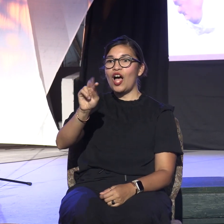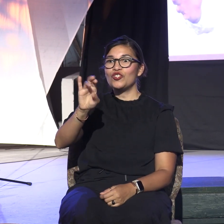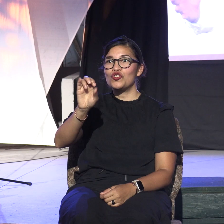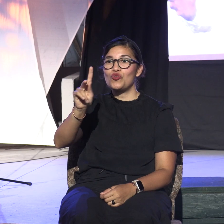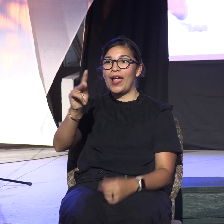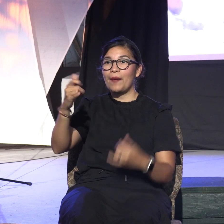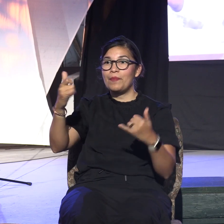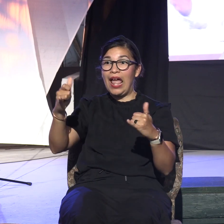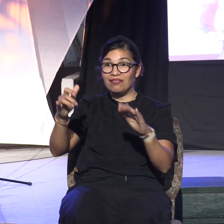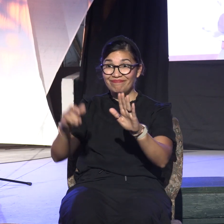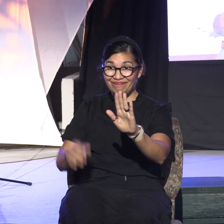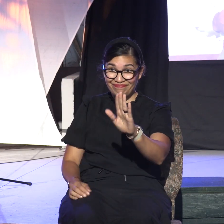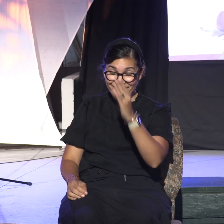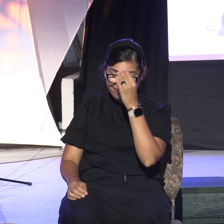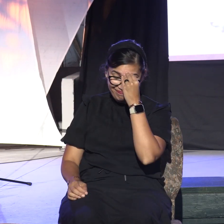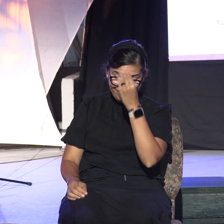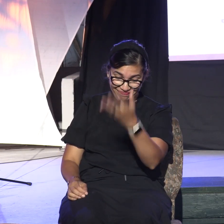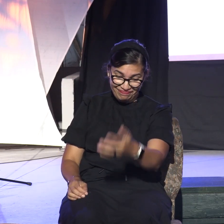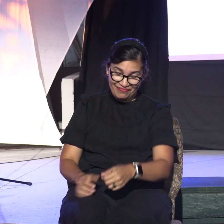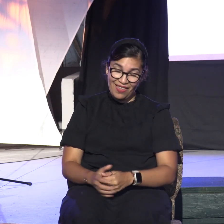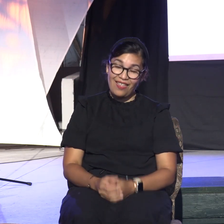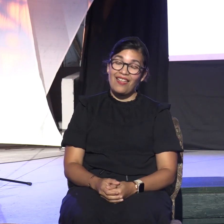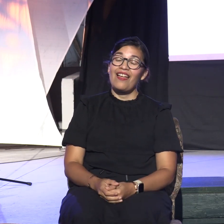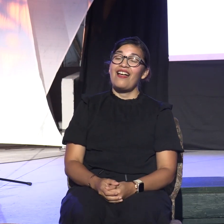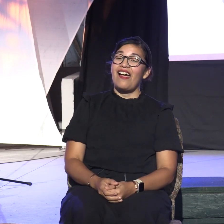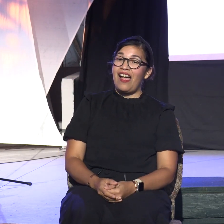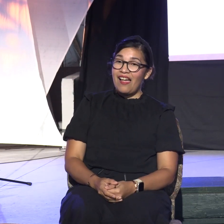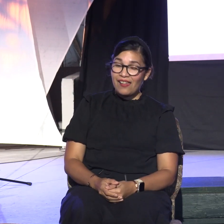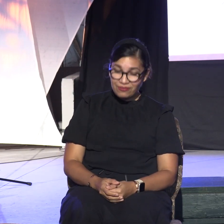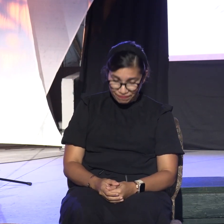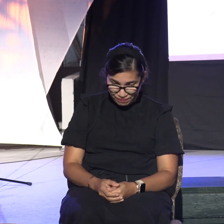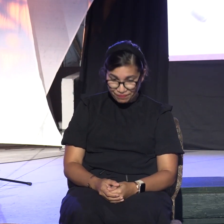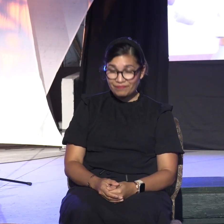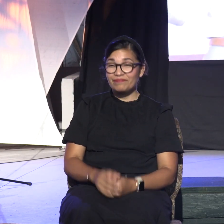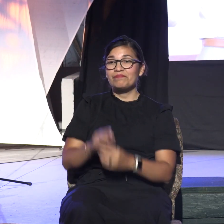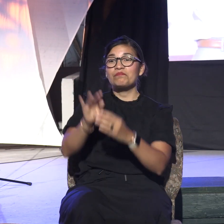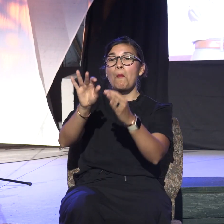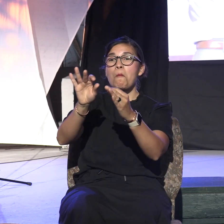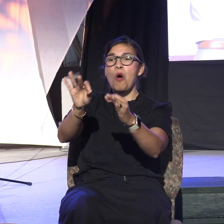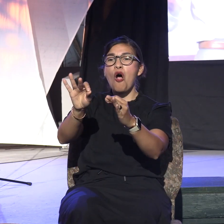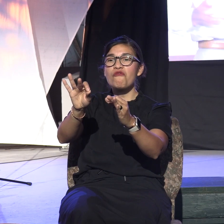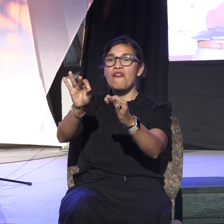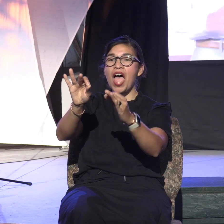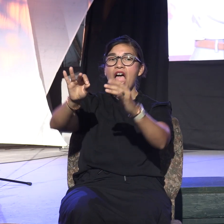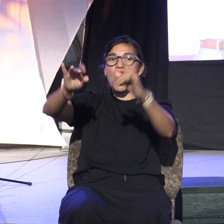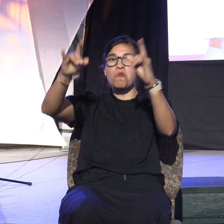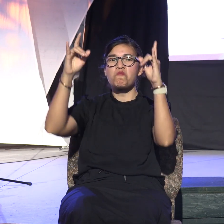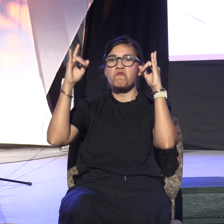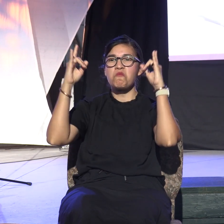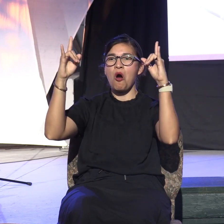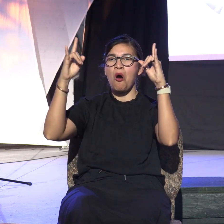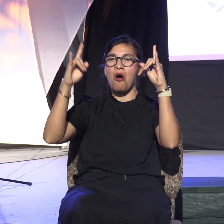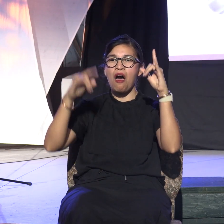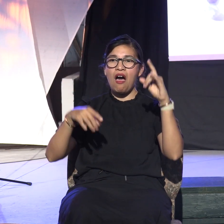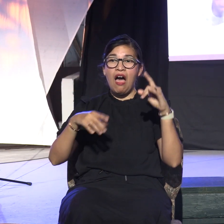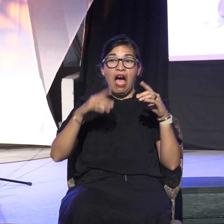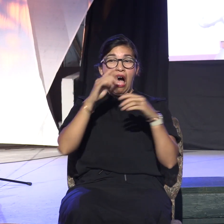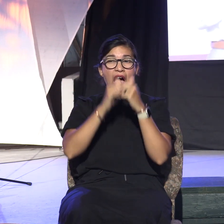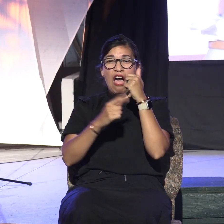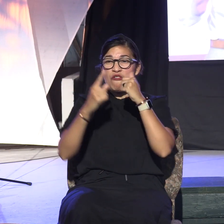carried Randy off on their shoulders. Coach couldn't wait to corner him in the locker room. He had to know, Randy, like what on